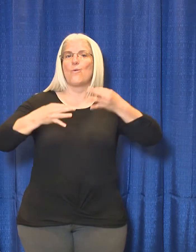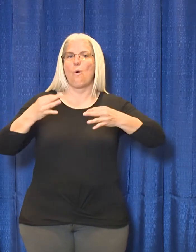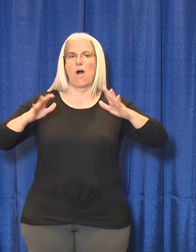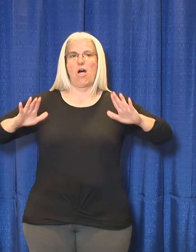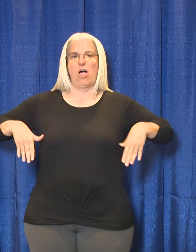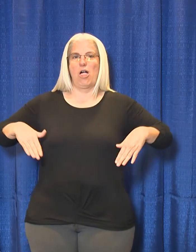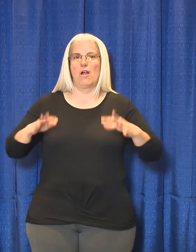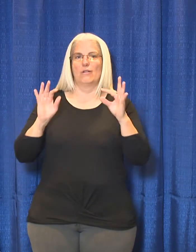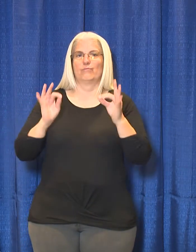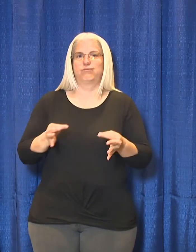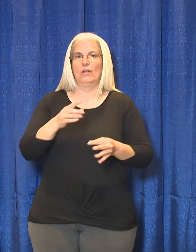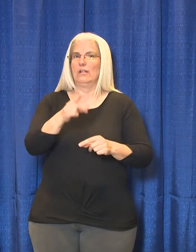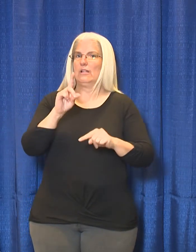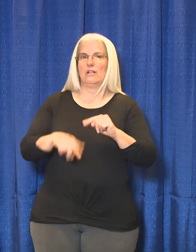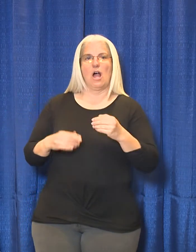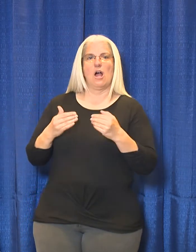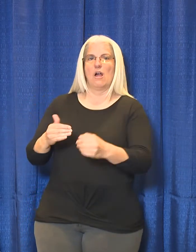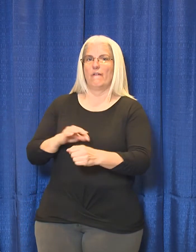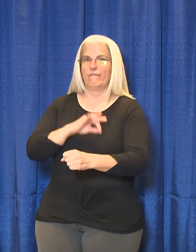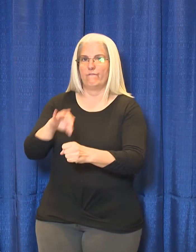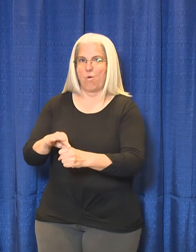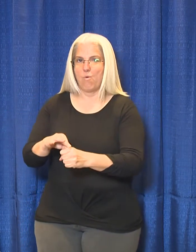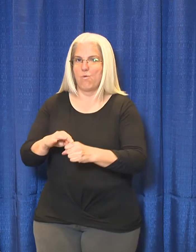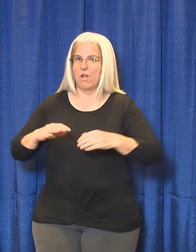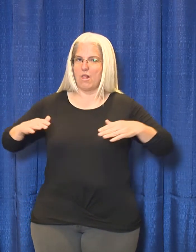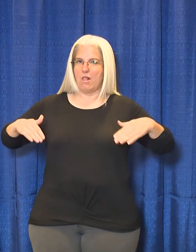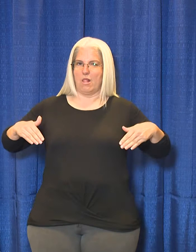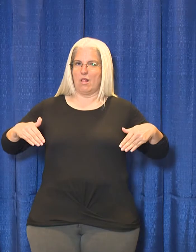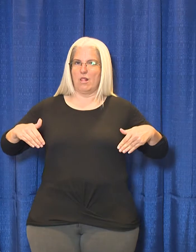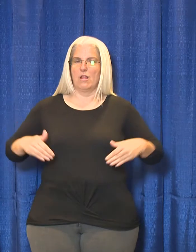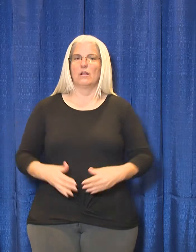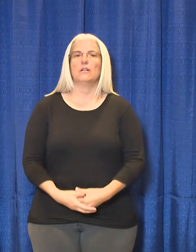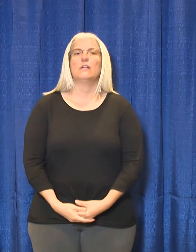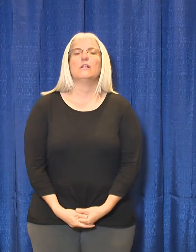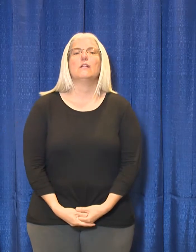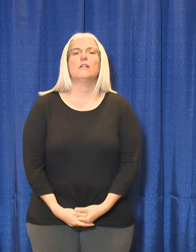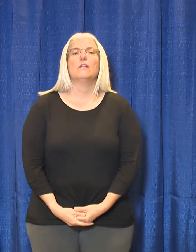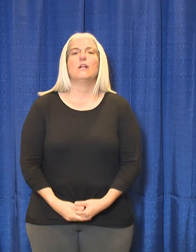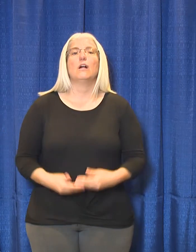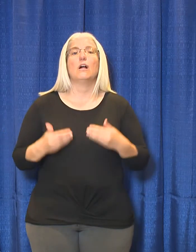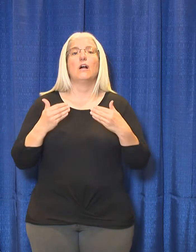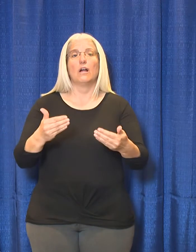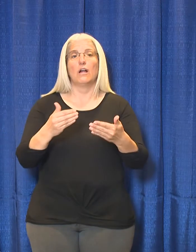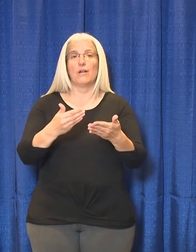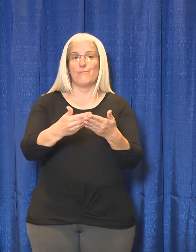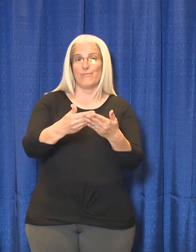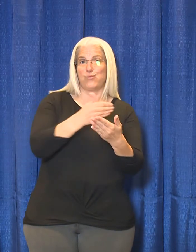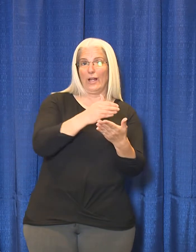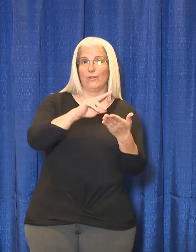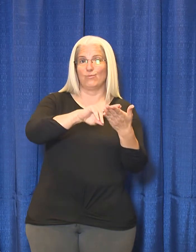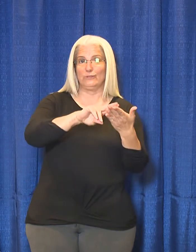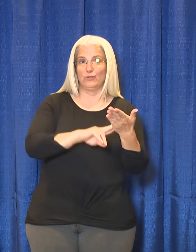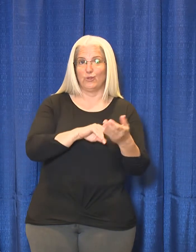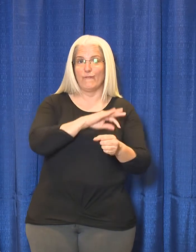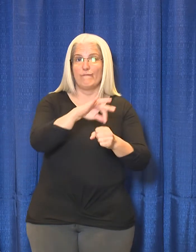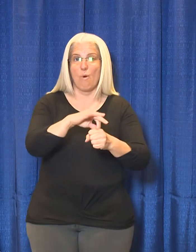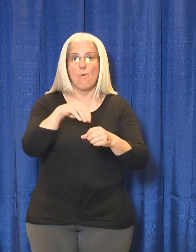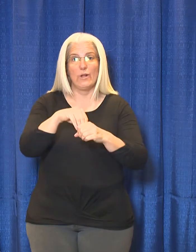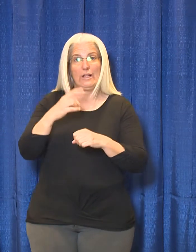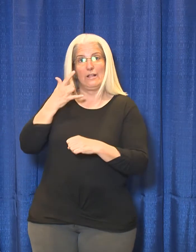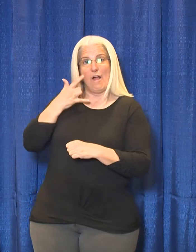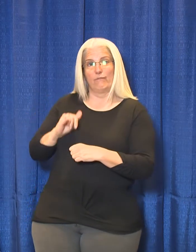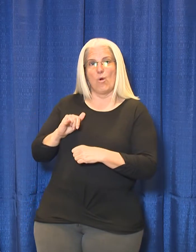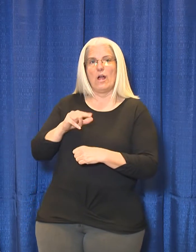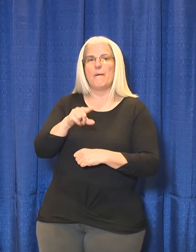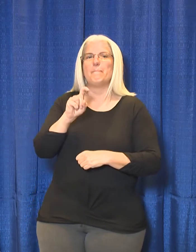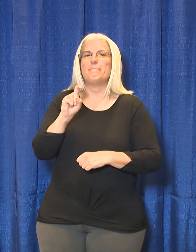and not currently found mentally incompetent to vote by a court. To pre-register to vote in California,